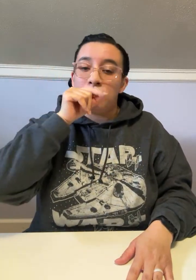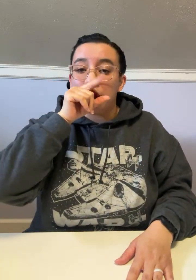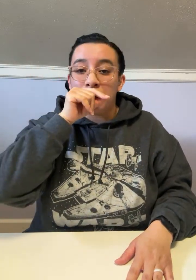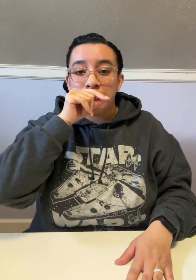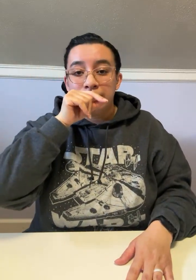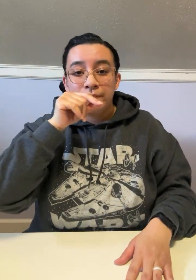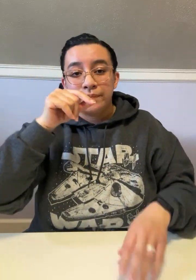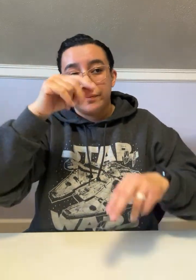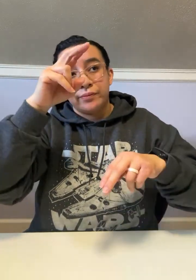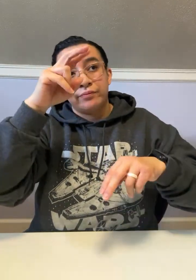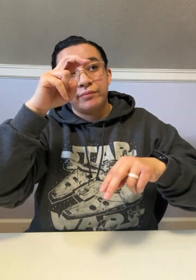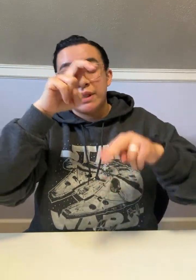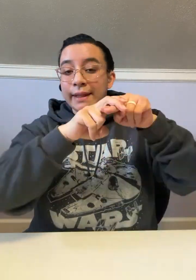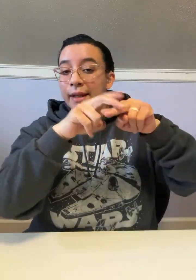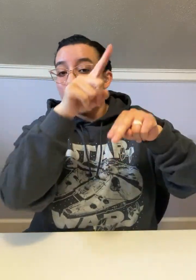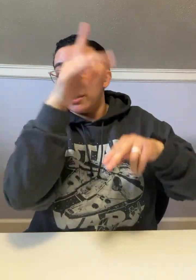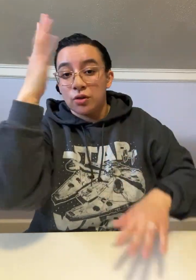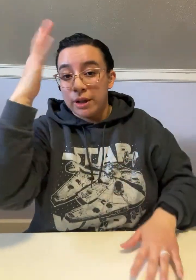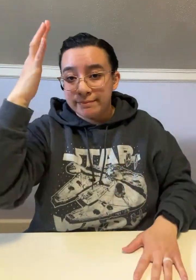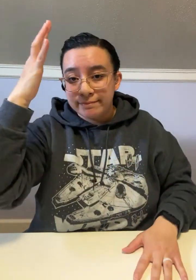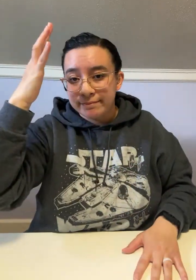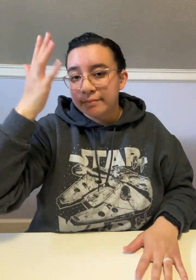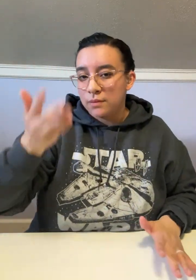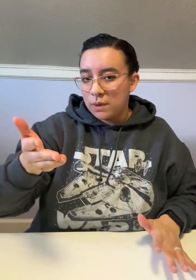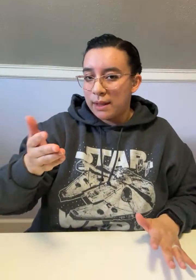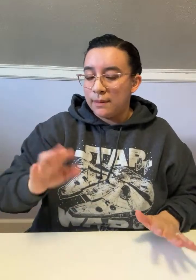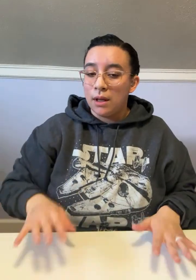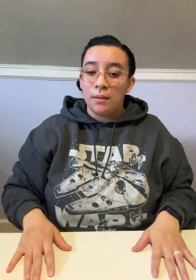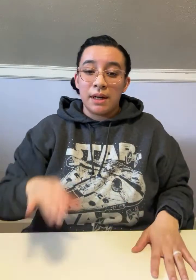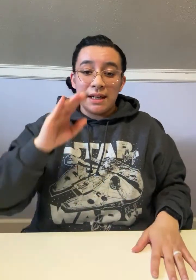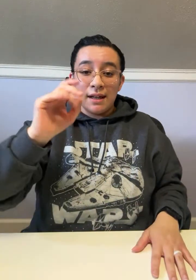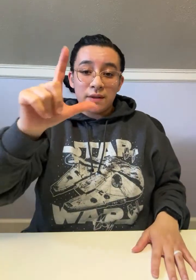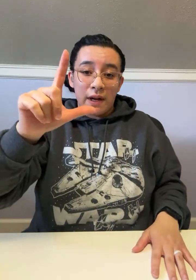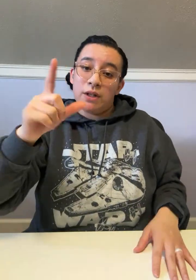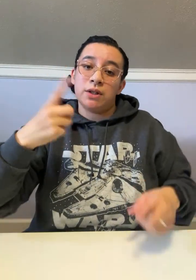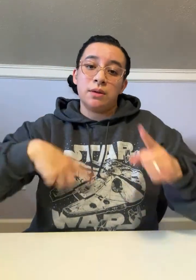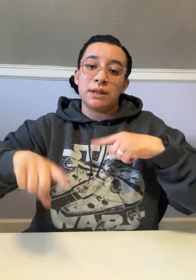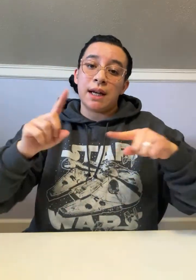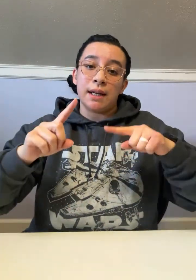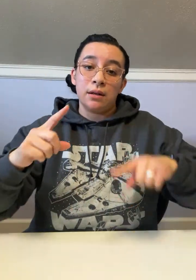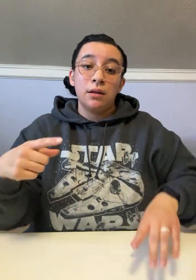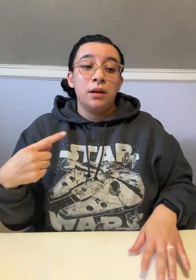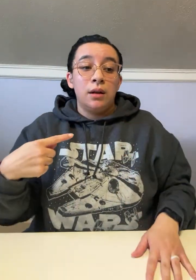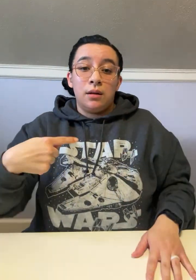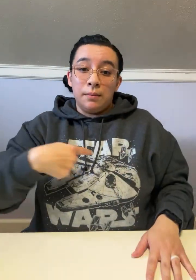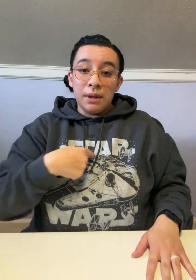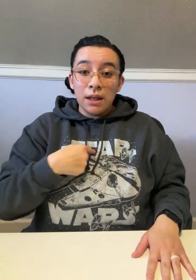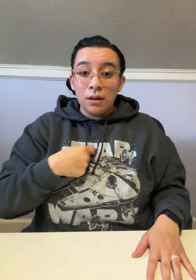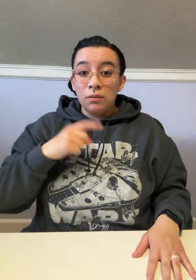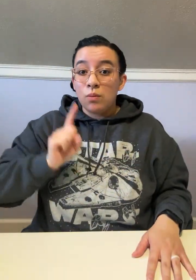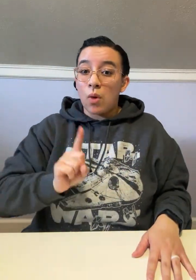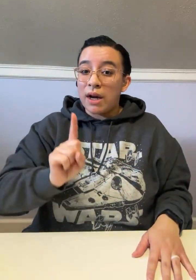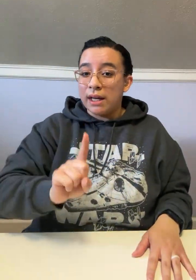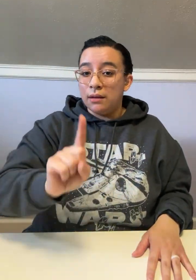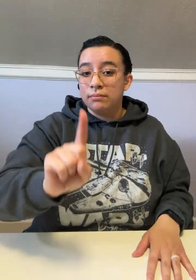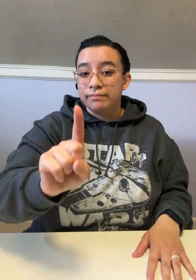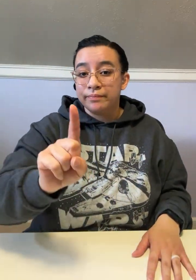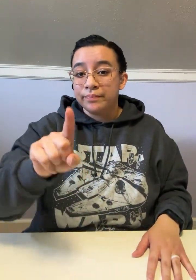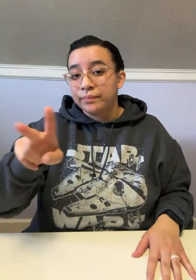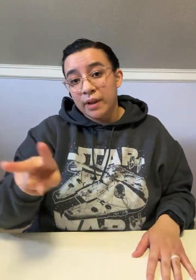bird sitting on the tree. Okay, but in classifiers, you assign me walking, I